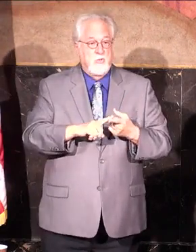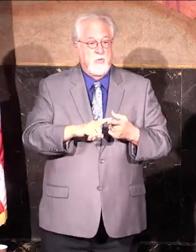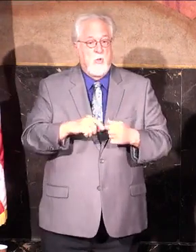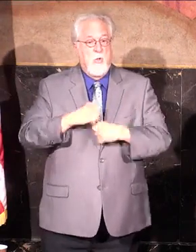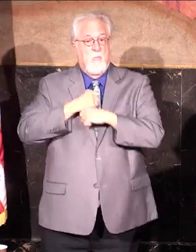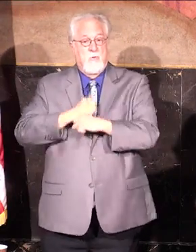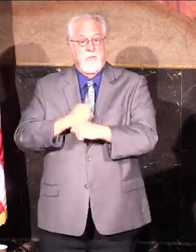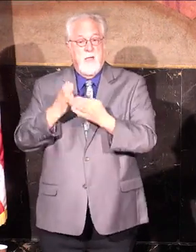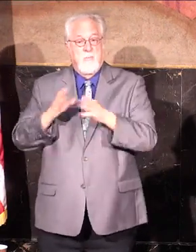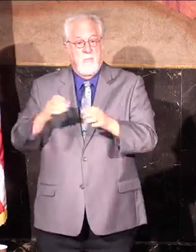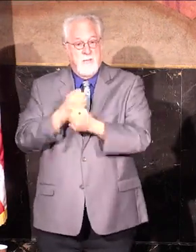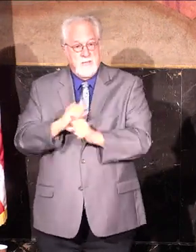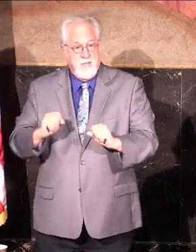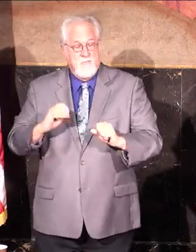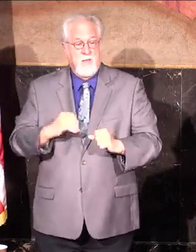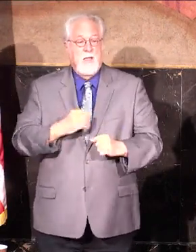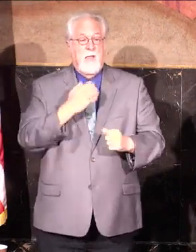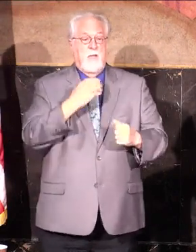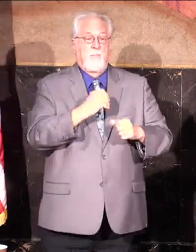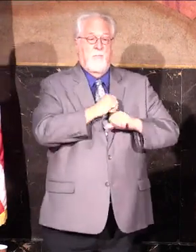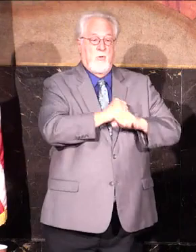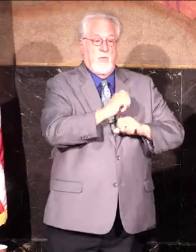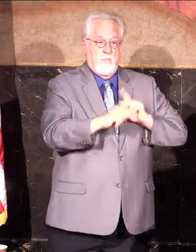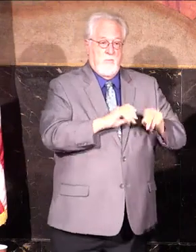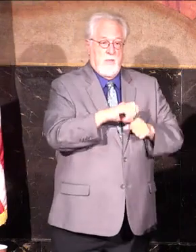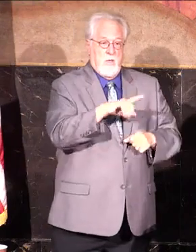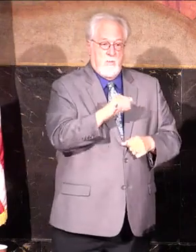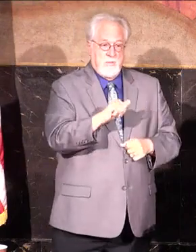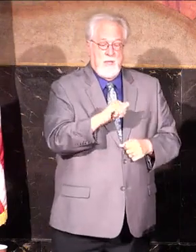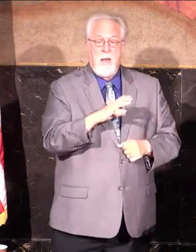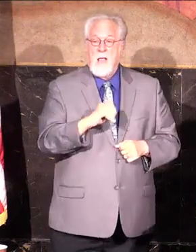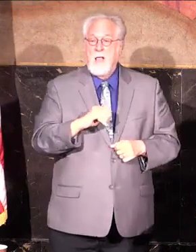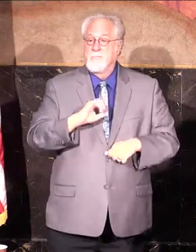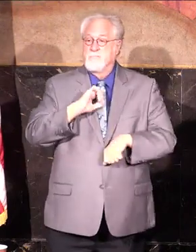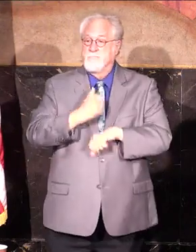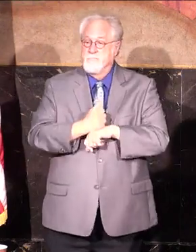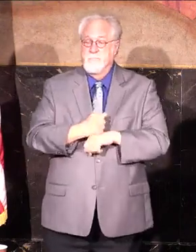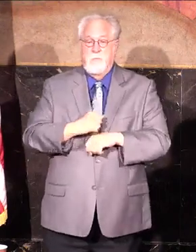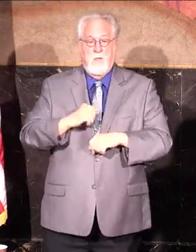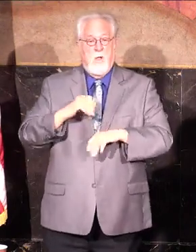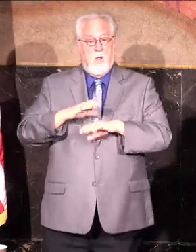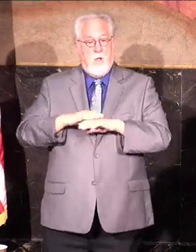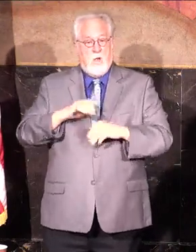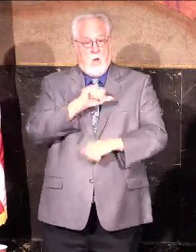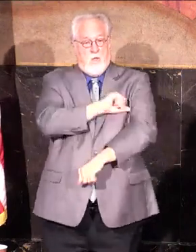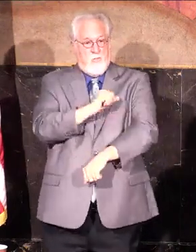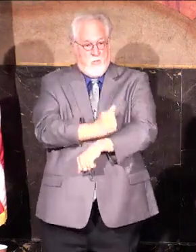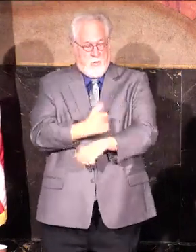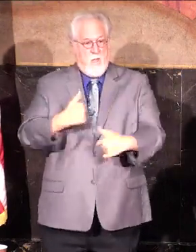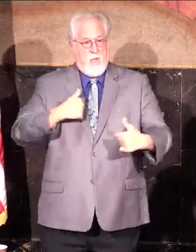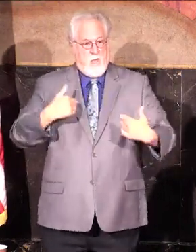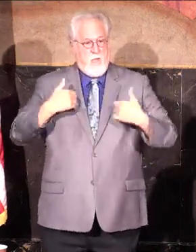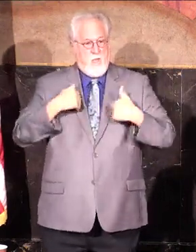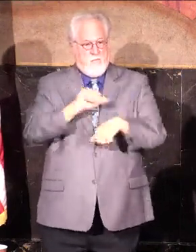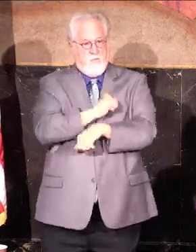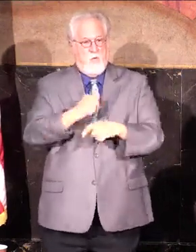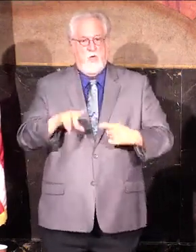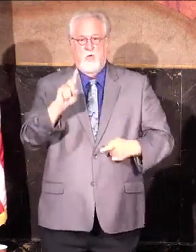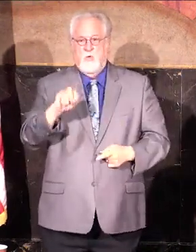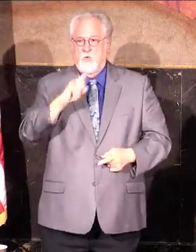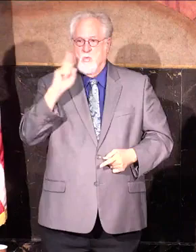and promote the welfare of the people of Louisiana. And they are firmly based on the authority that I have in Louisiana